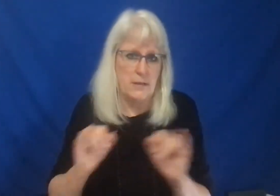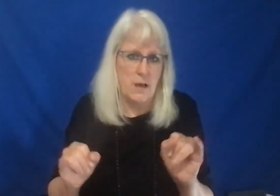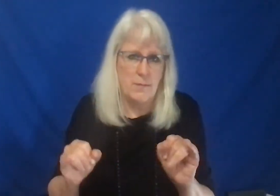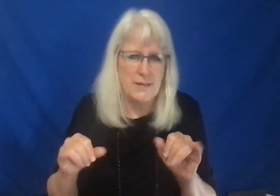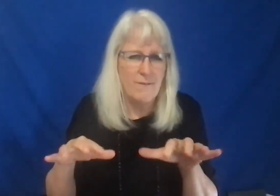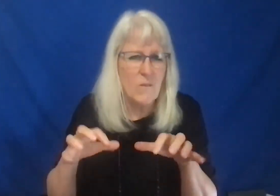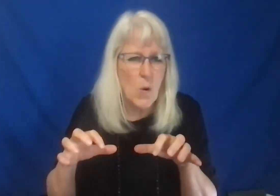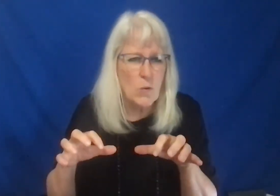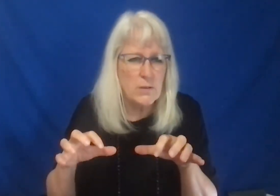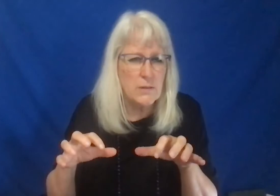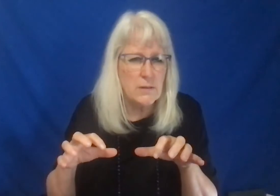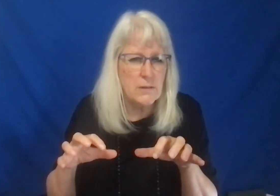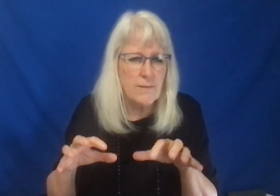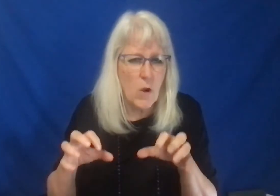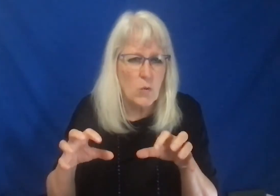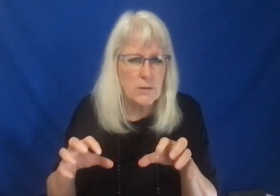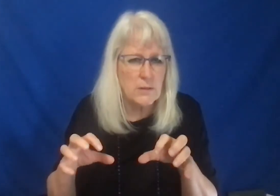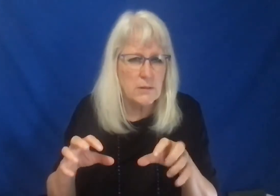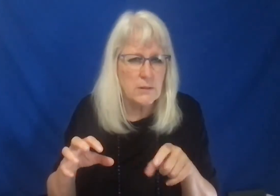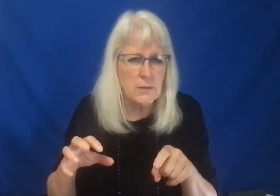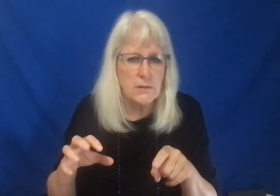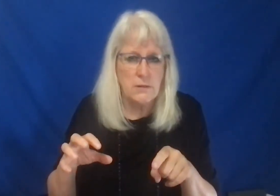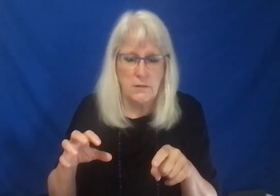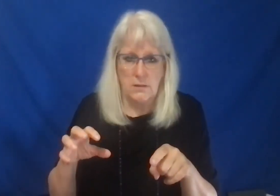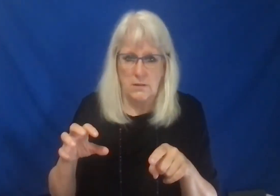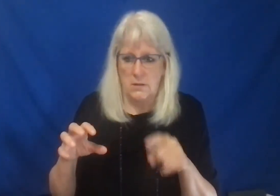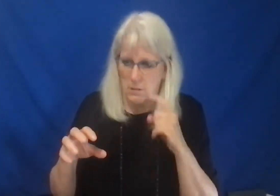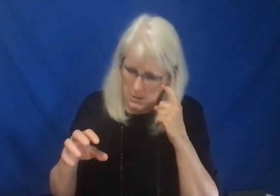to trust with me in the way that